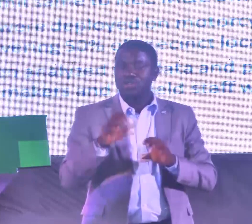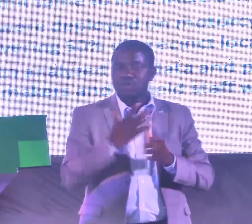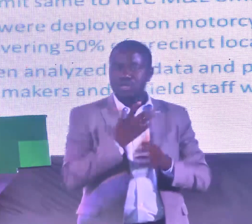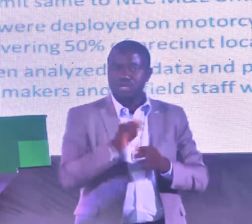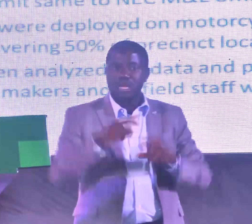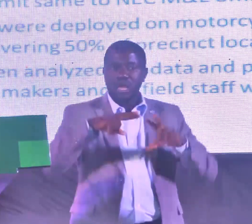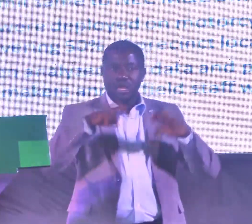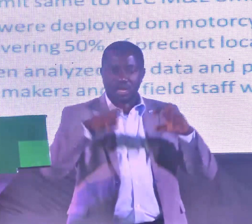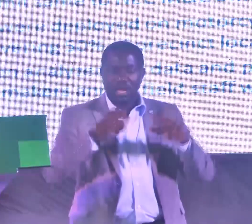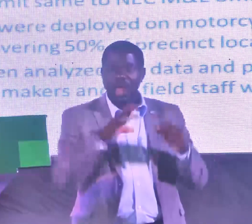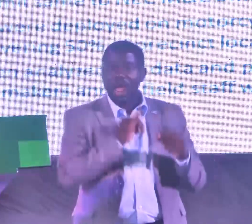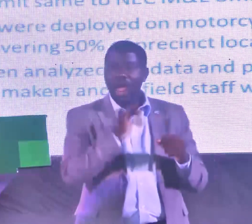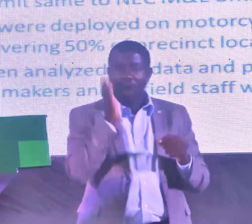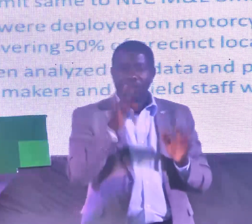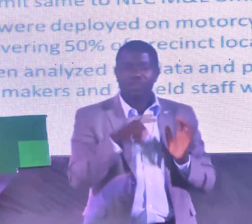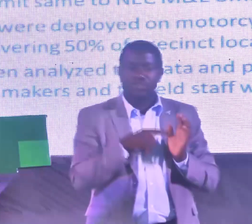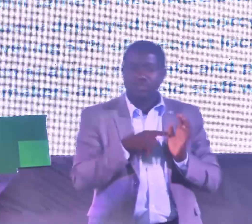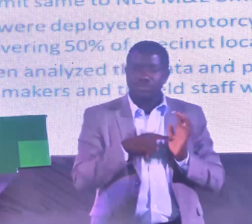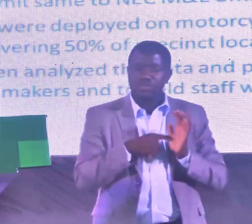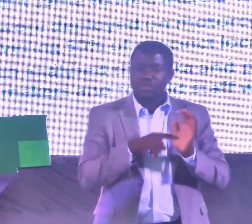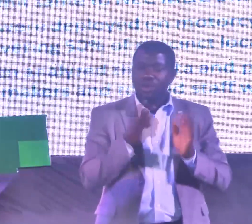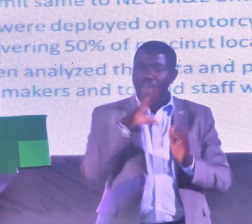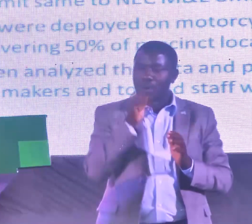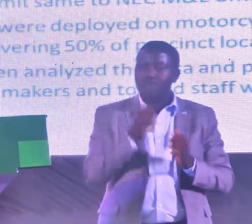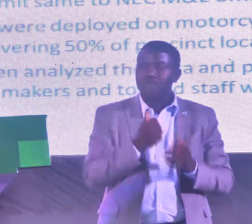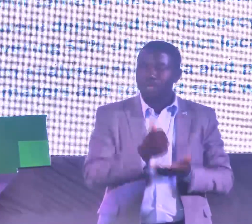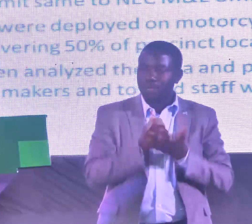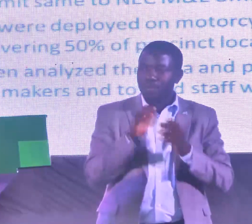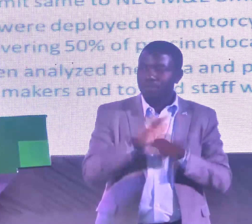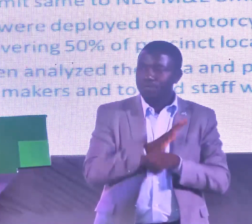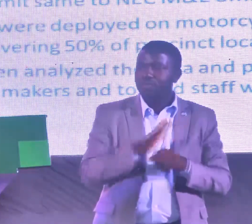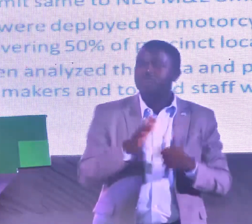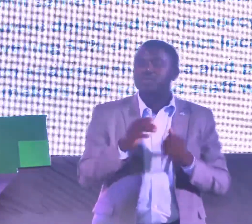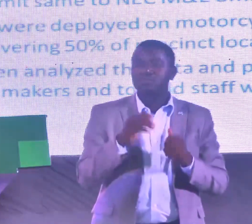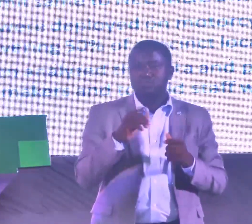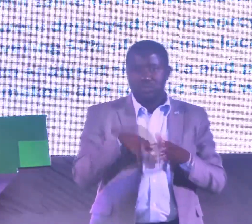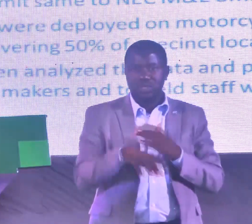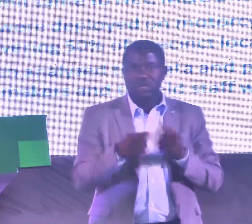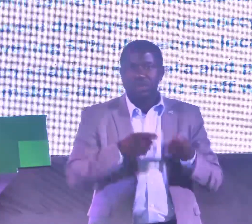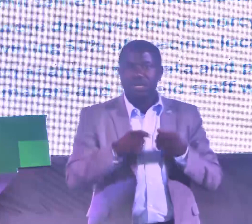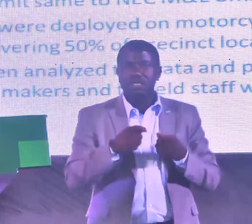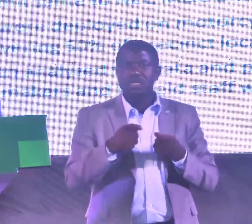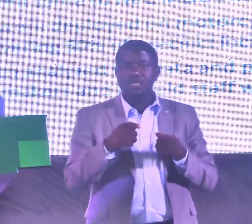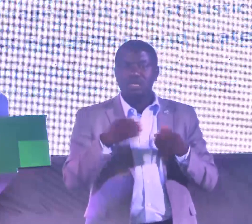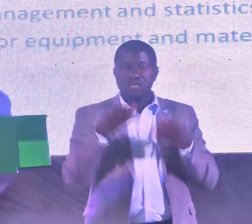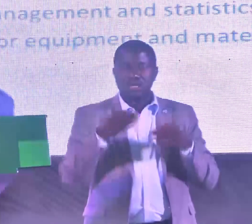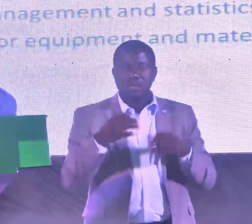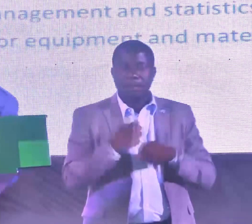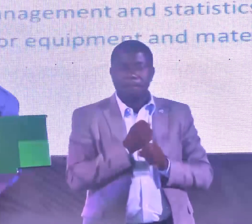analyses, as I'll show you, were quite helpful in management decision making.